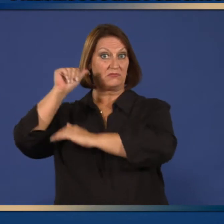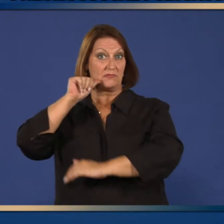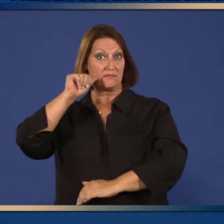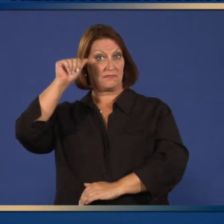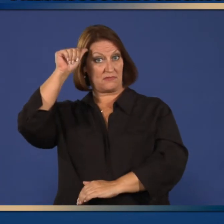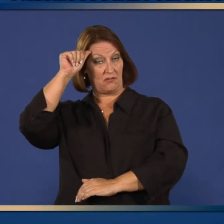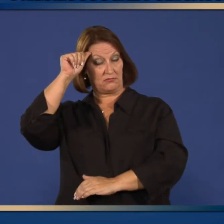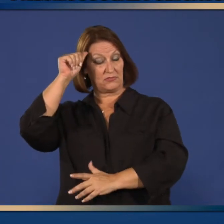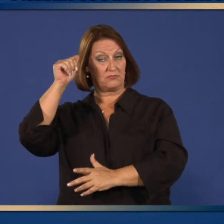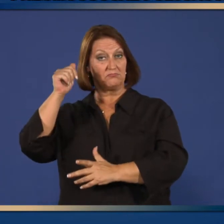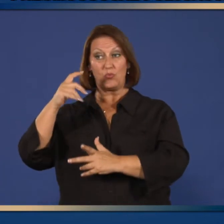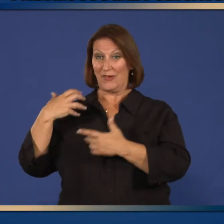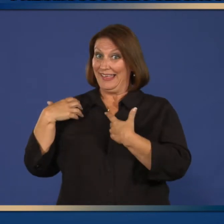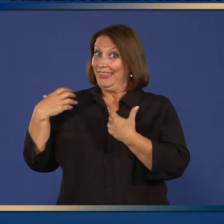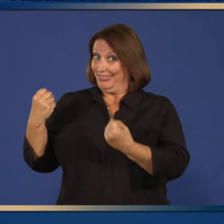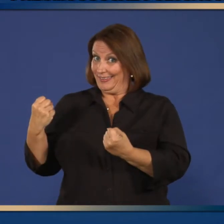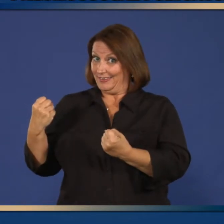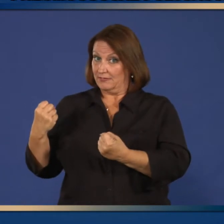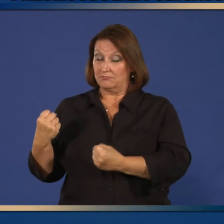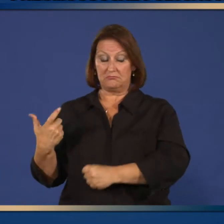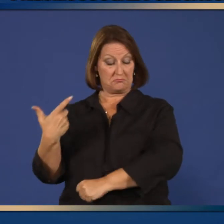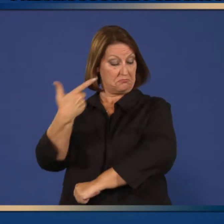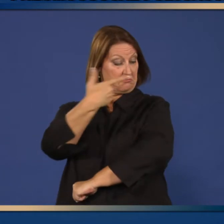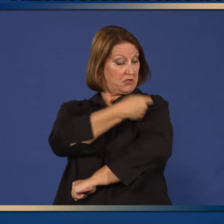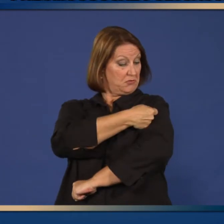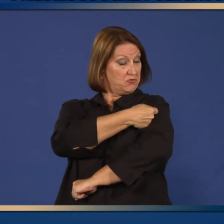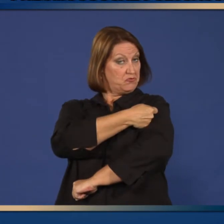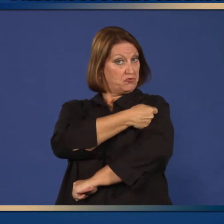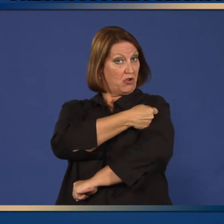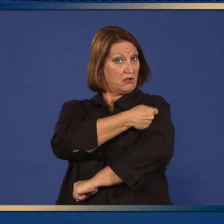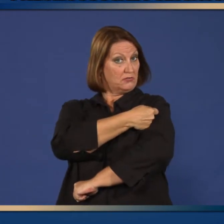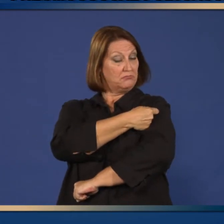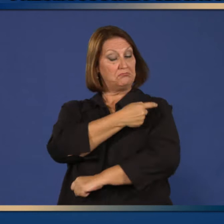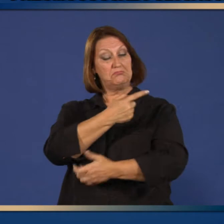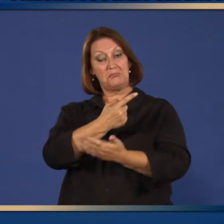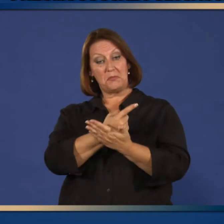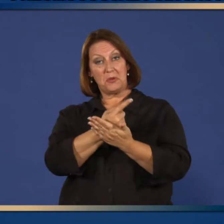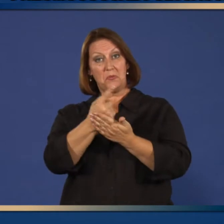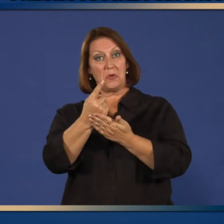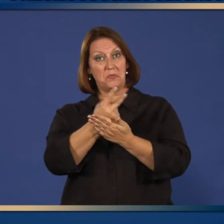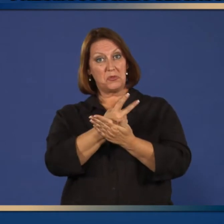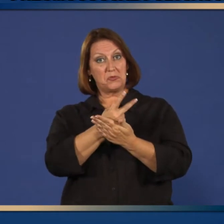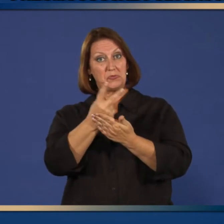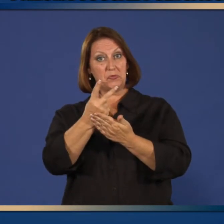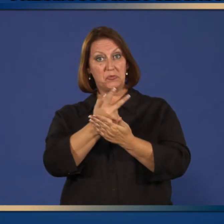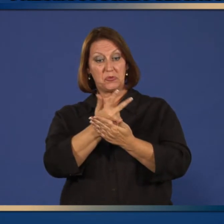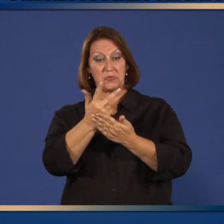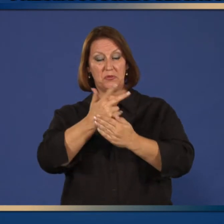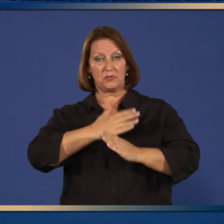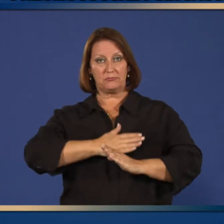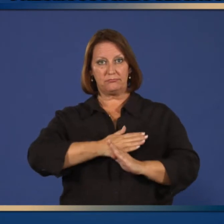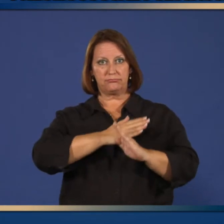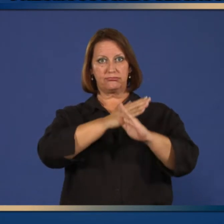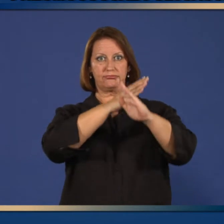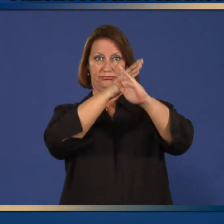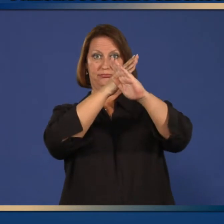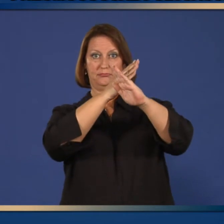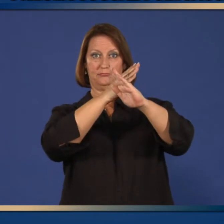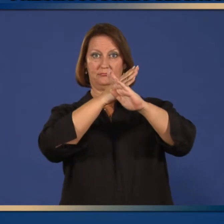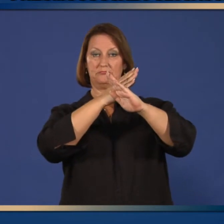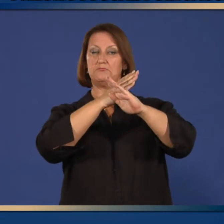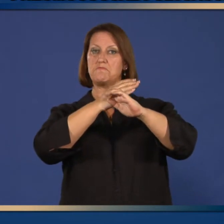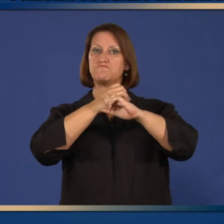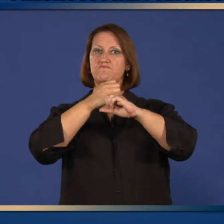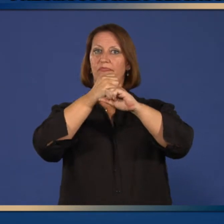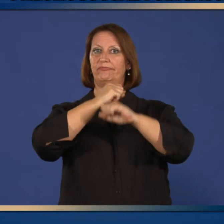Most healthy adults who get the vaccine develop protection to most or all of these